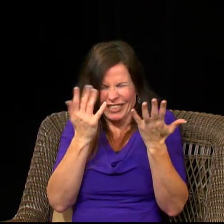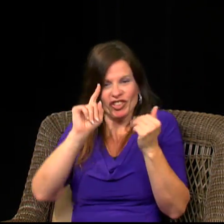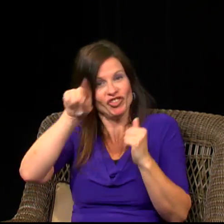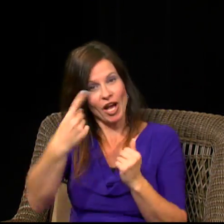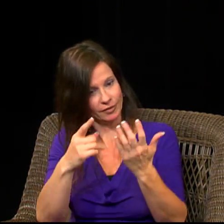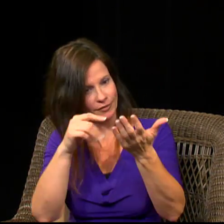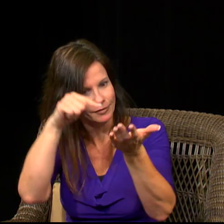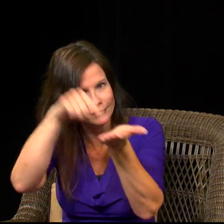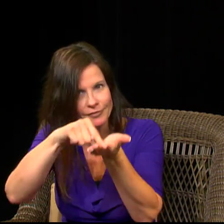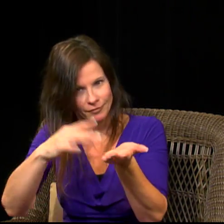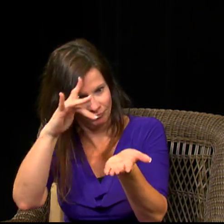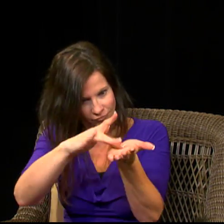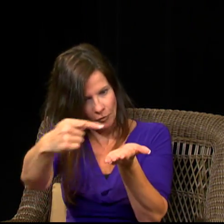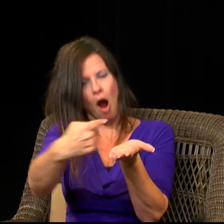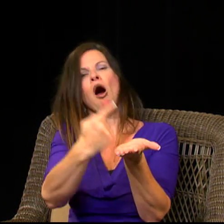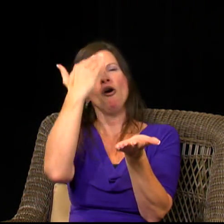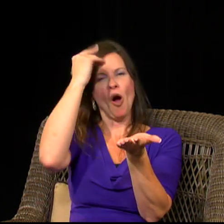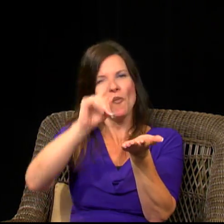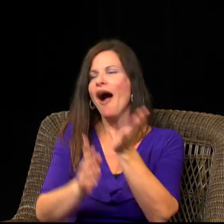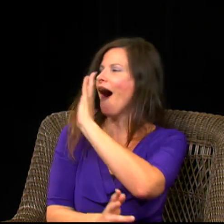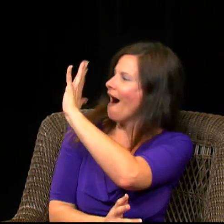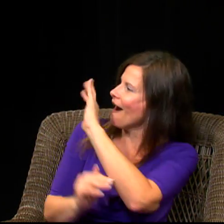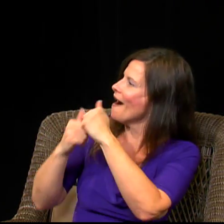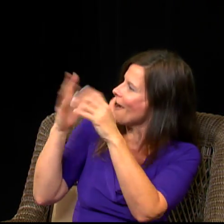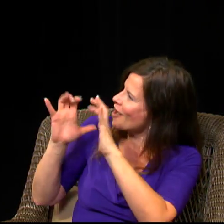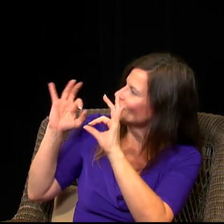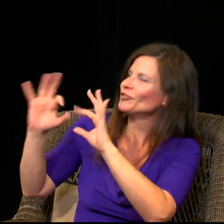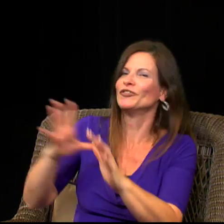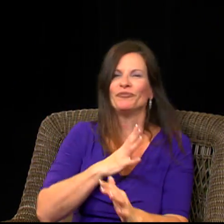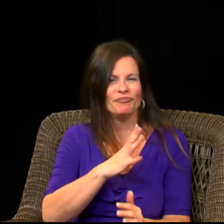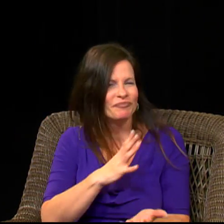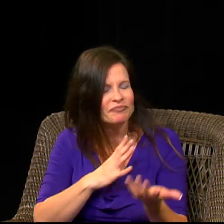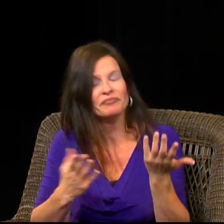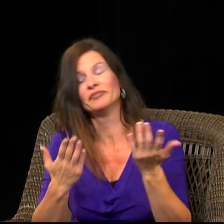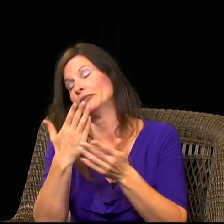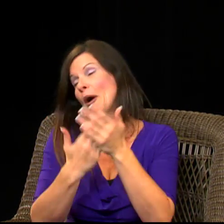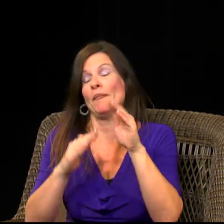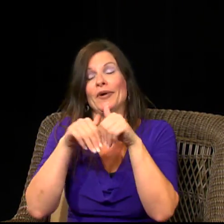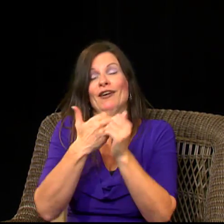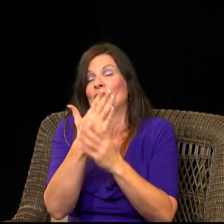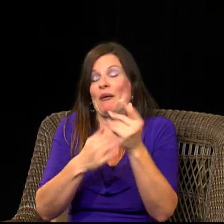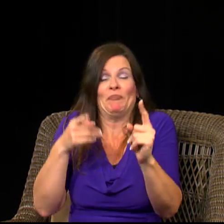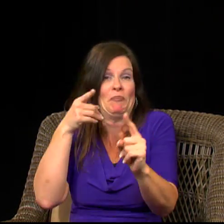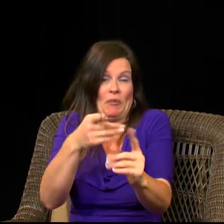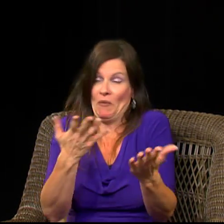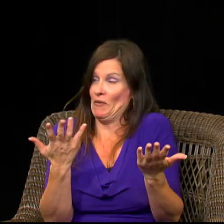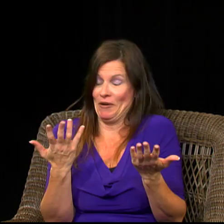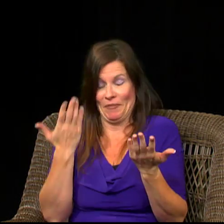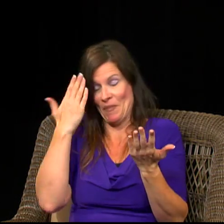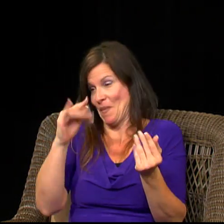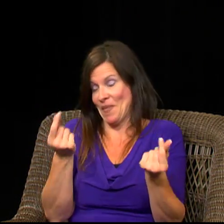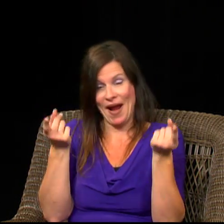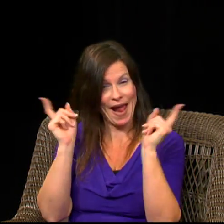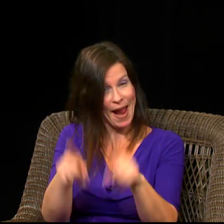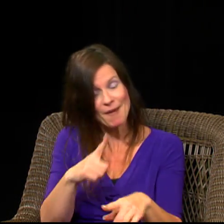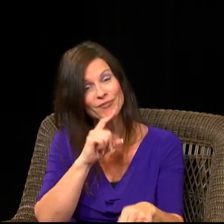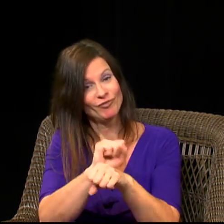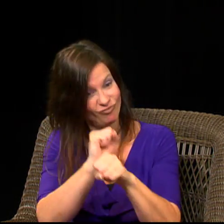similar company. It's so easy to use. It has a special app that lets you